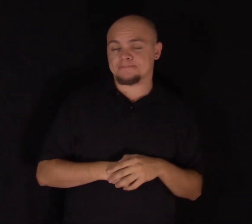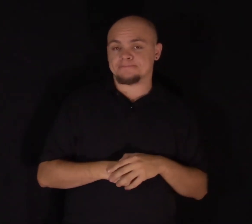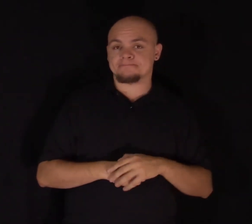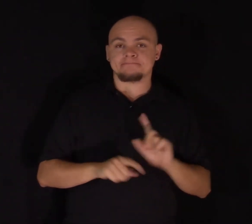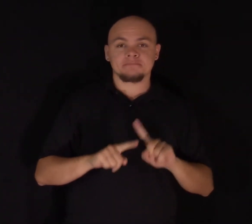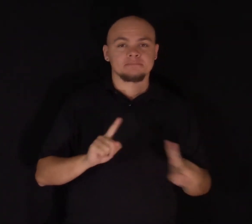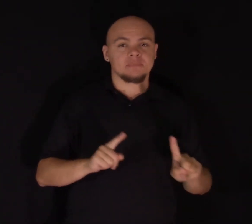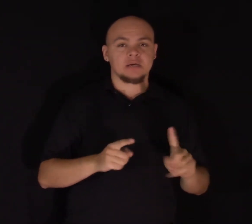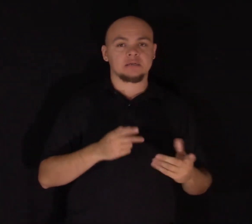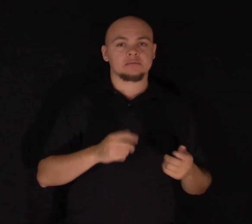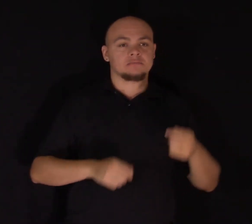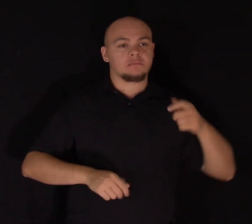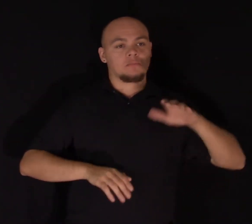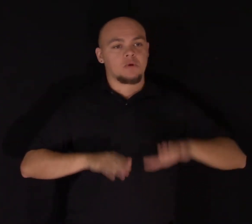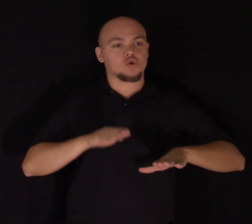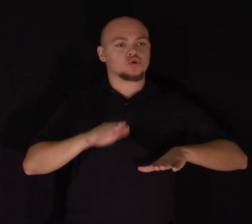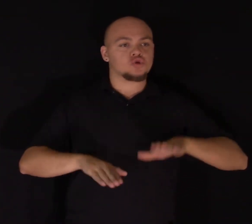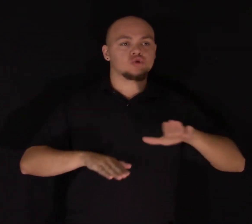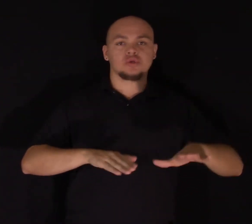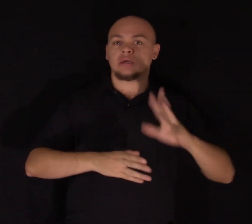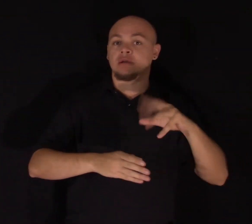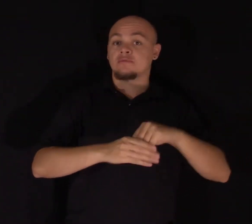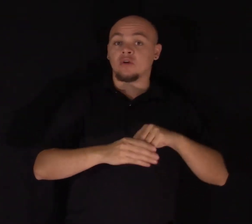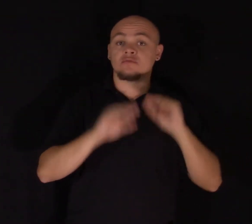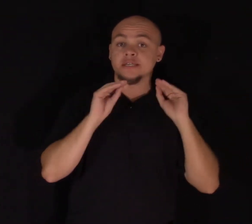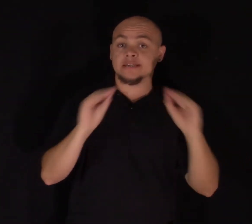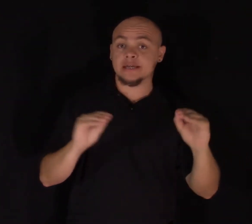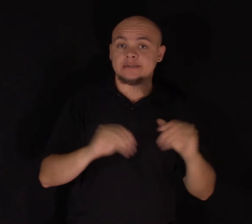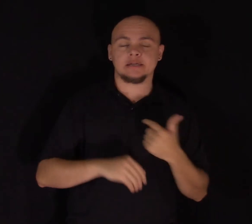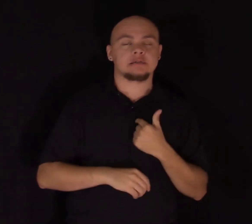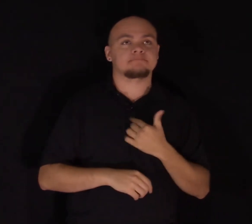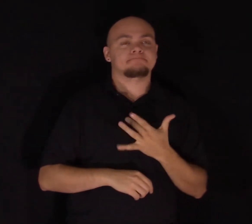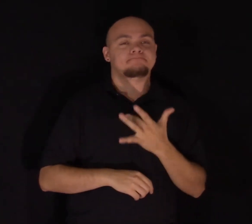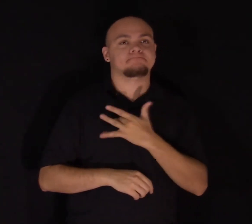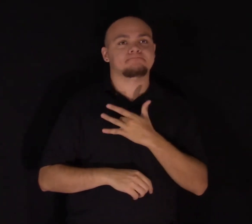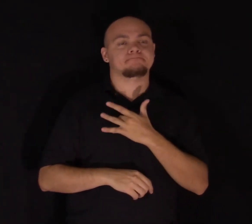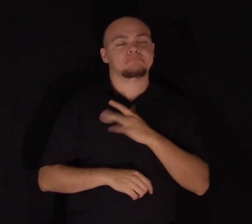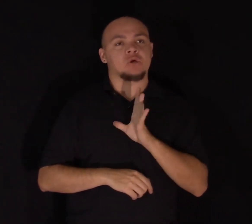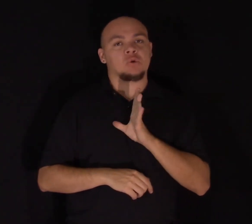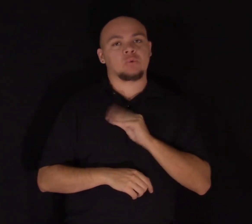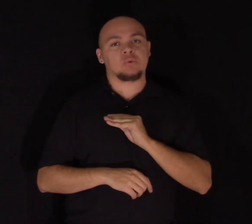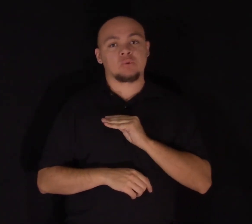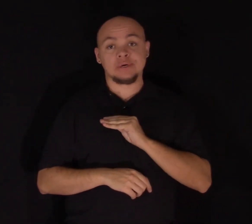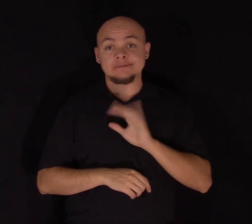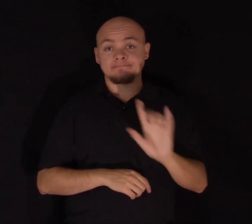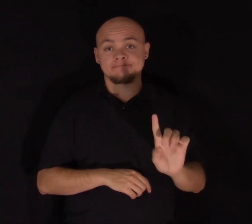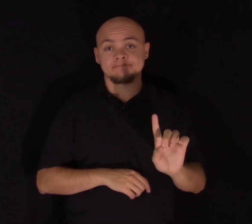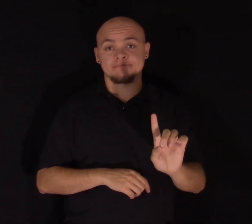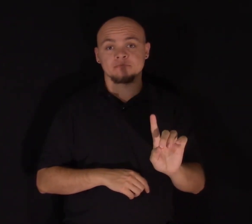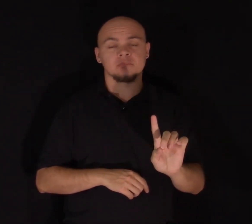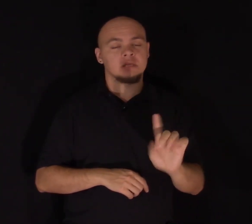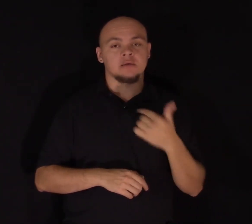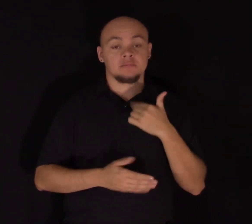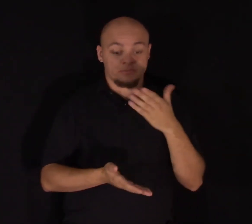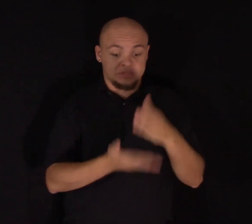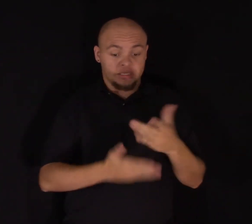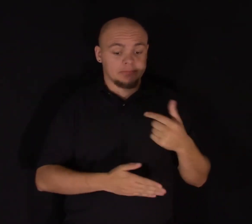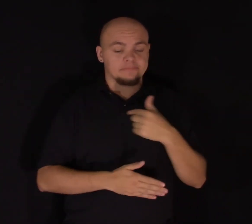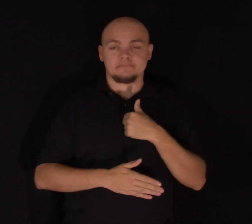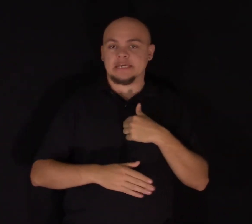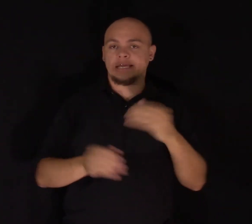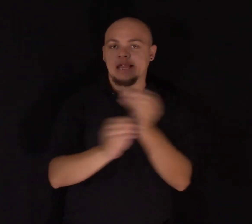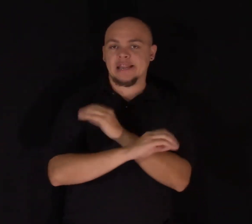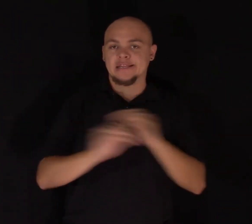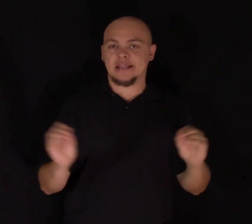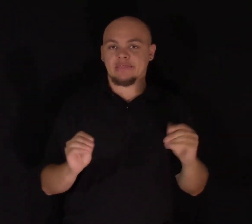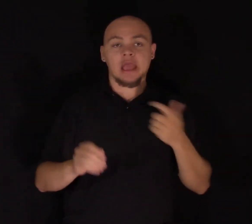it involved no marching, and I was just so devastated. However, nothing was going to stop me from playing